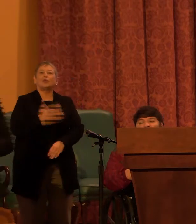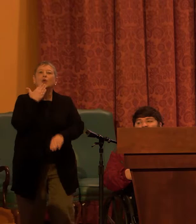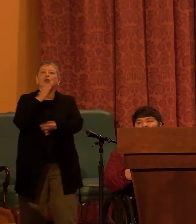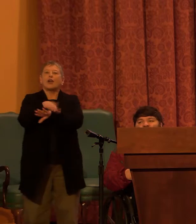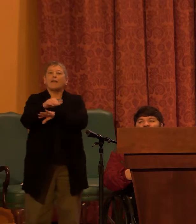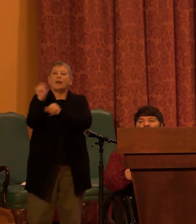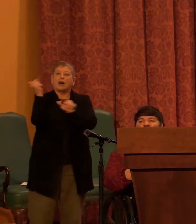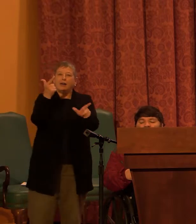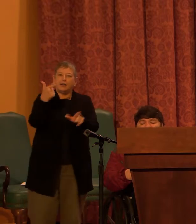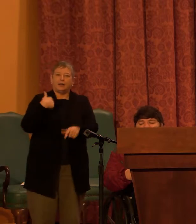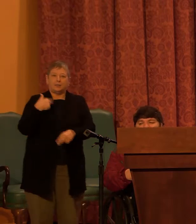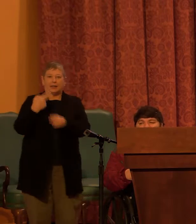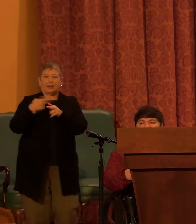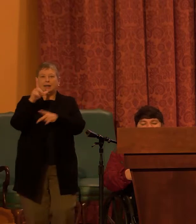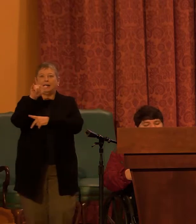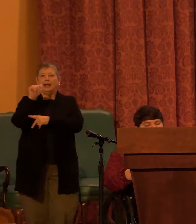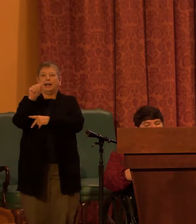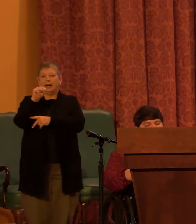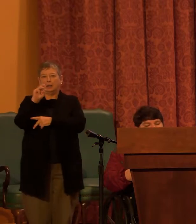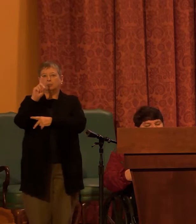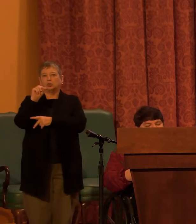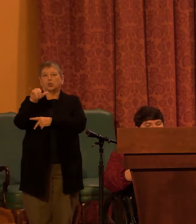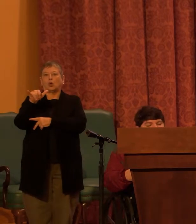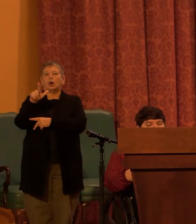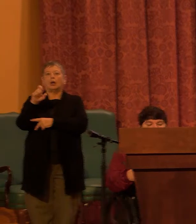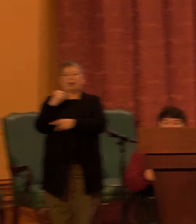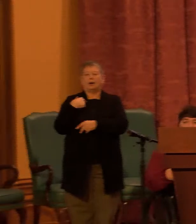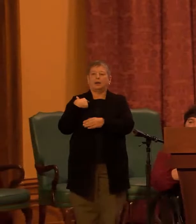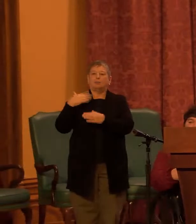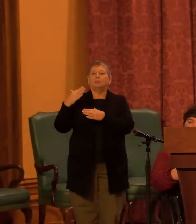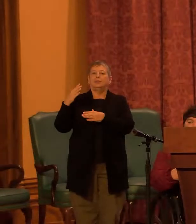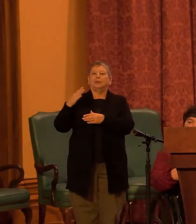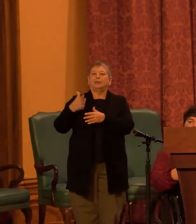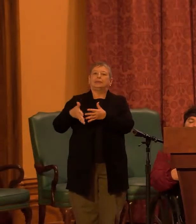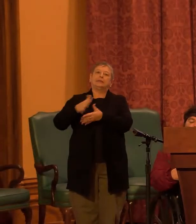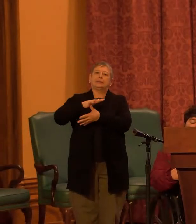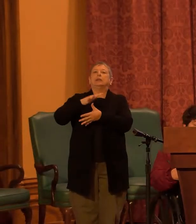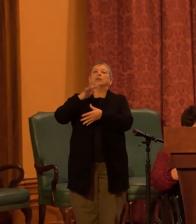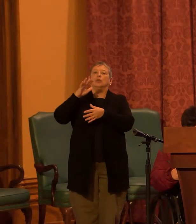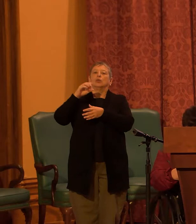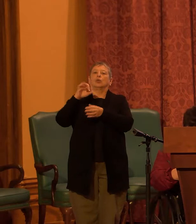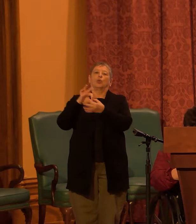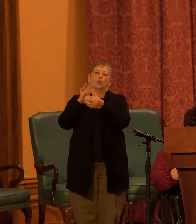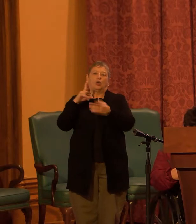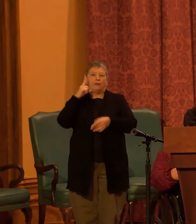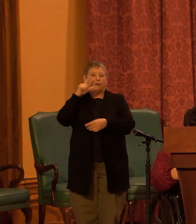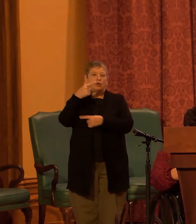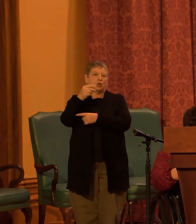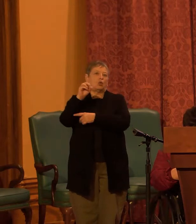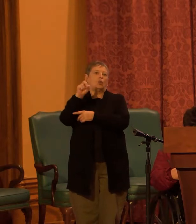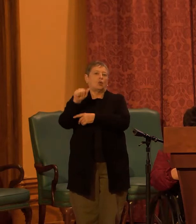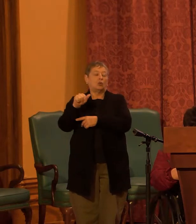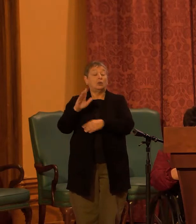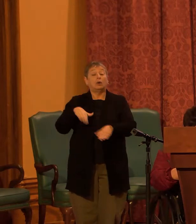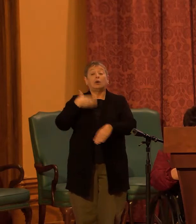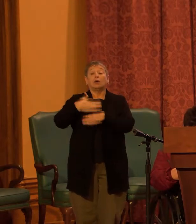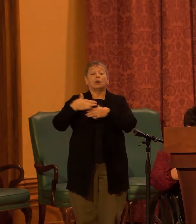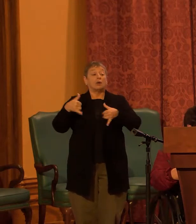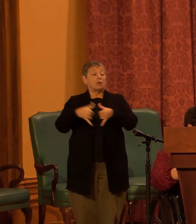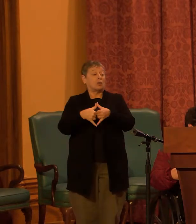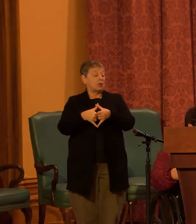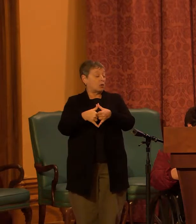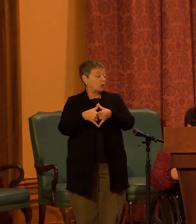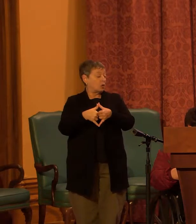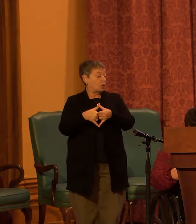Good afternoon, everyone. My name is Liam Doyle. I'm the Senior Coordinator for the Governor's Office of Disability Affairs. The next award is